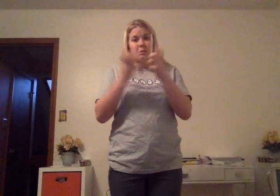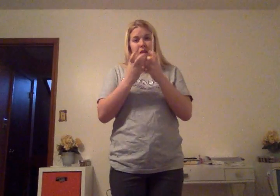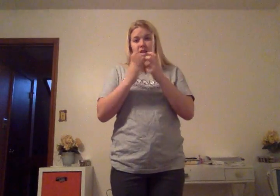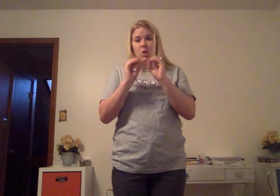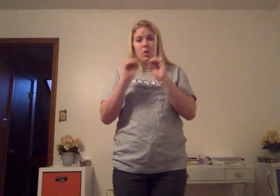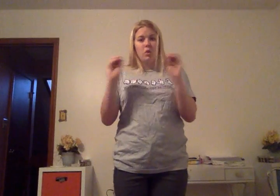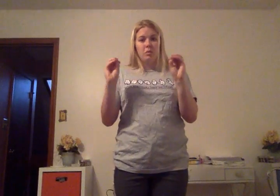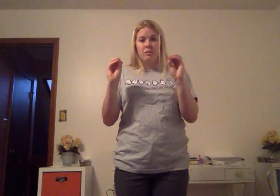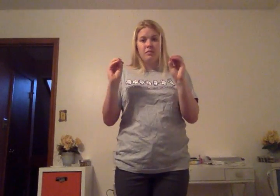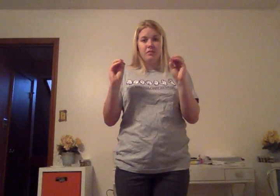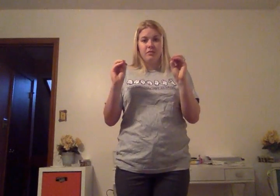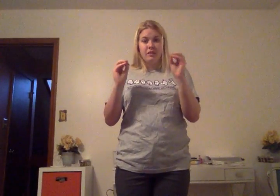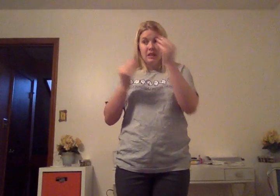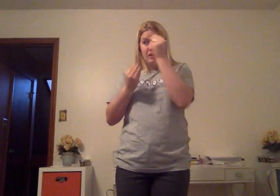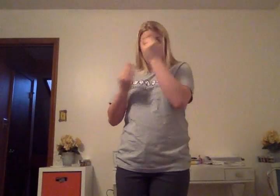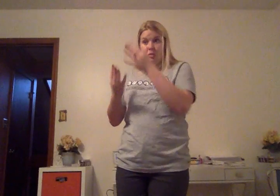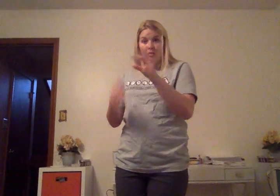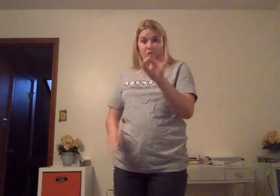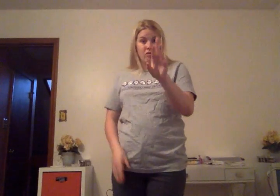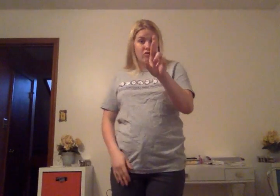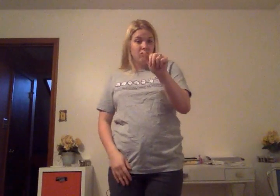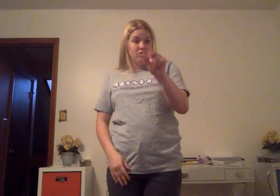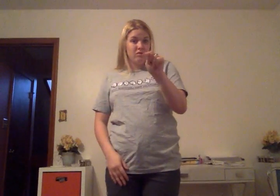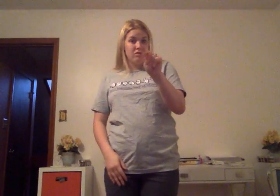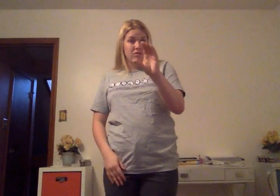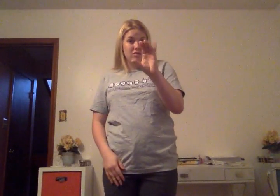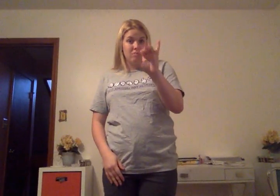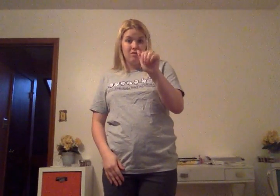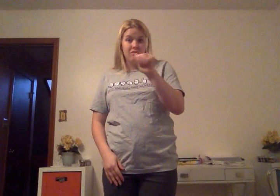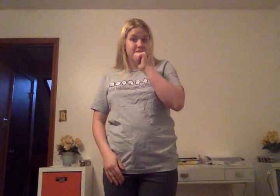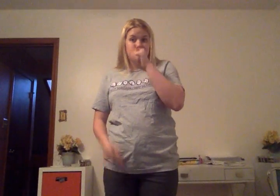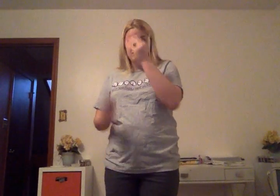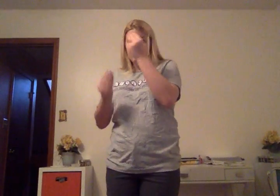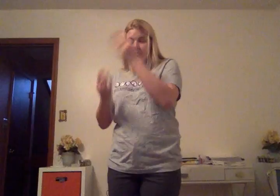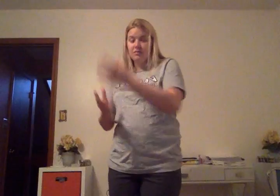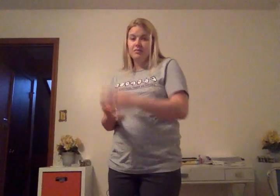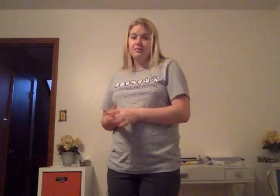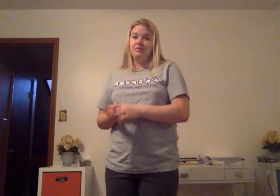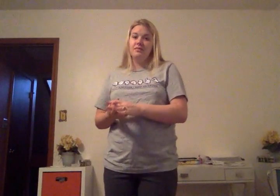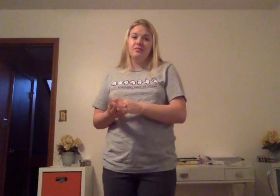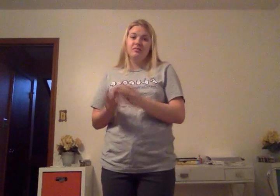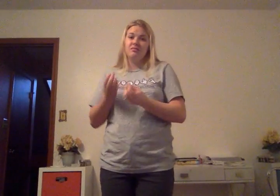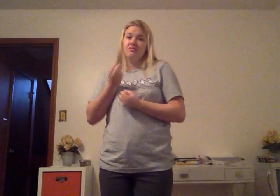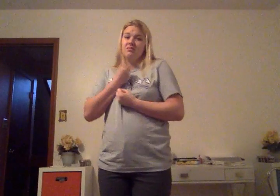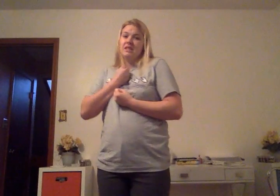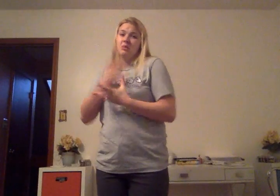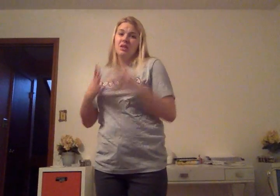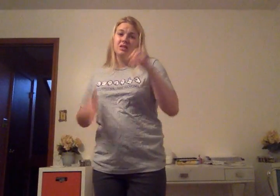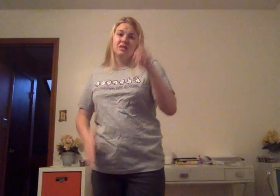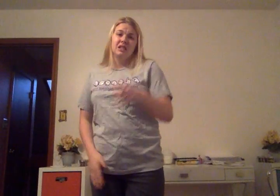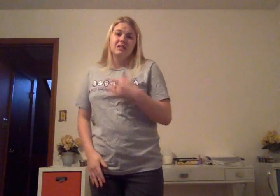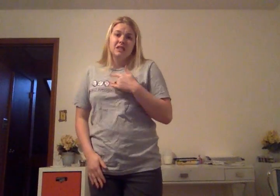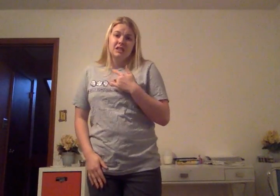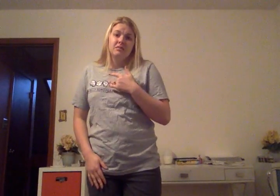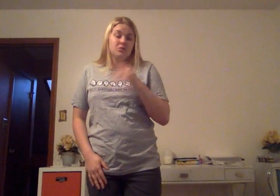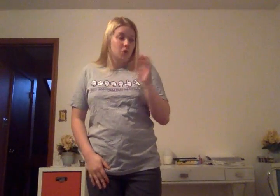even tell Francia what was happening until that moment, and she blurted it out. And then, of course, Francia said, I'll be tested.